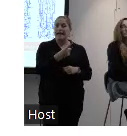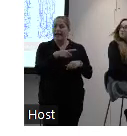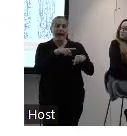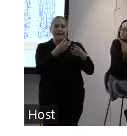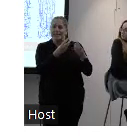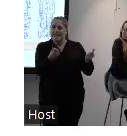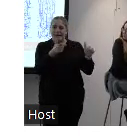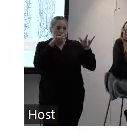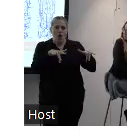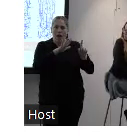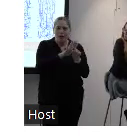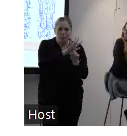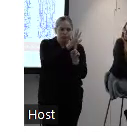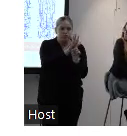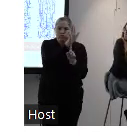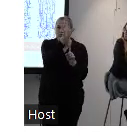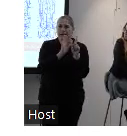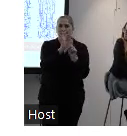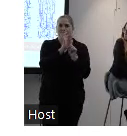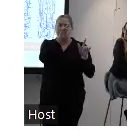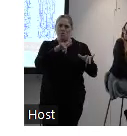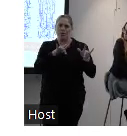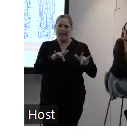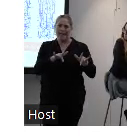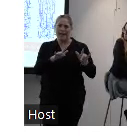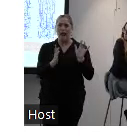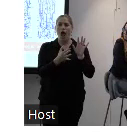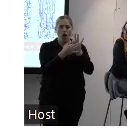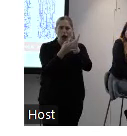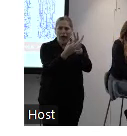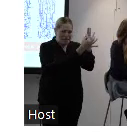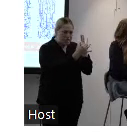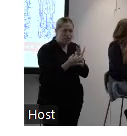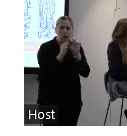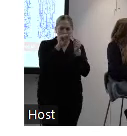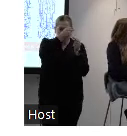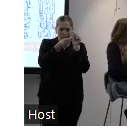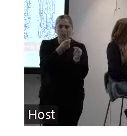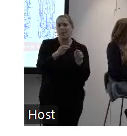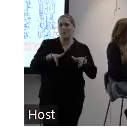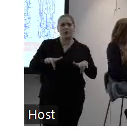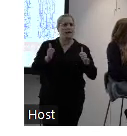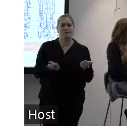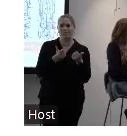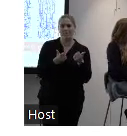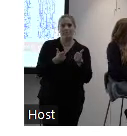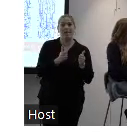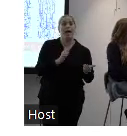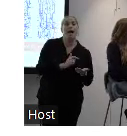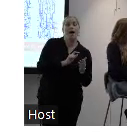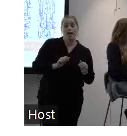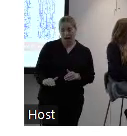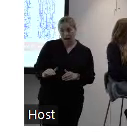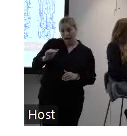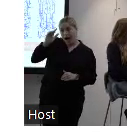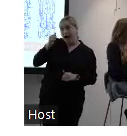developed very much, and they don't have very many connections between different cells. If you look by 6 months and 2 years of age,